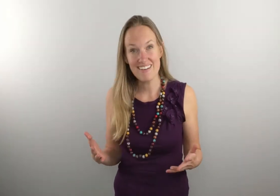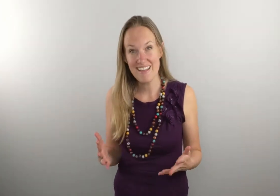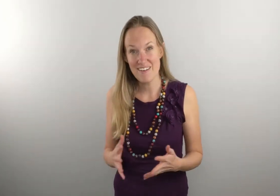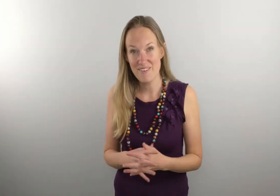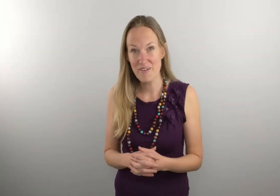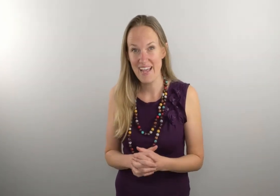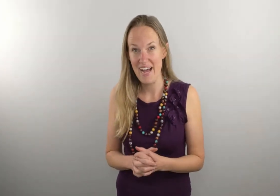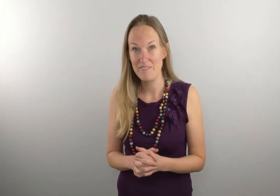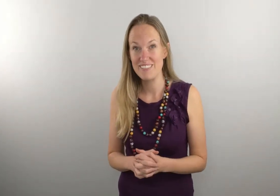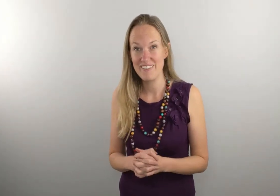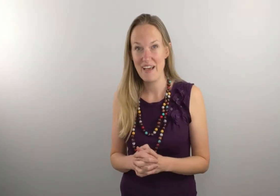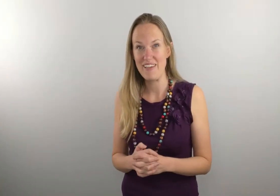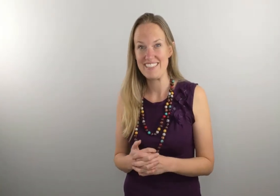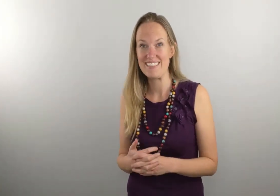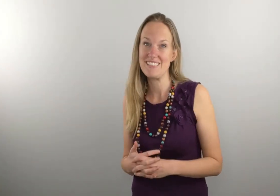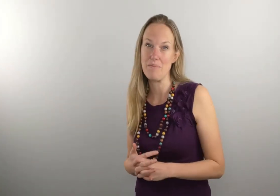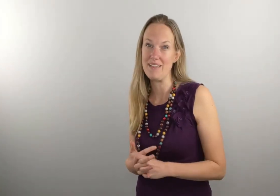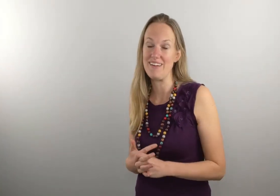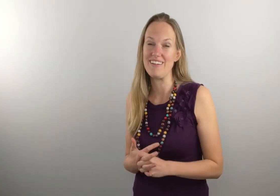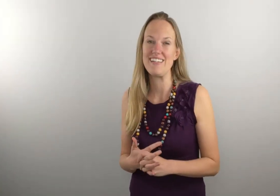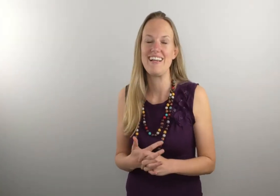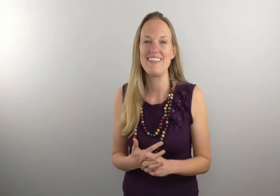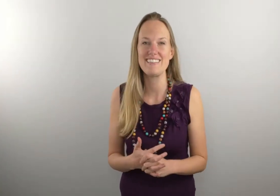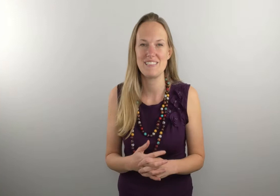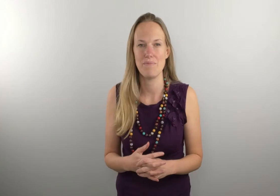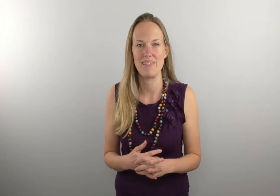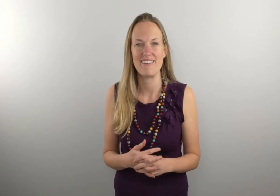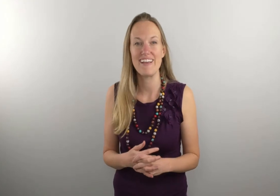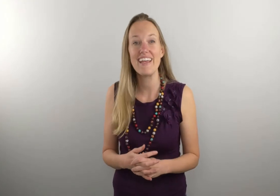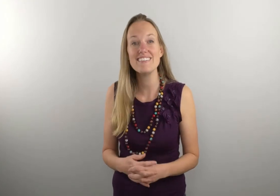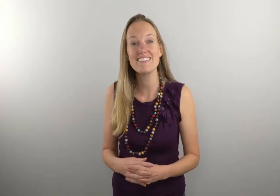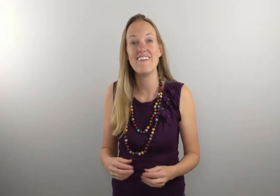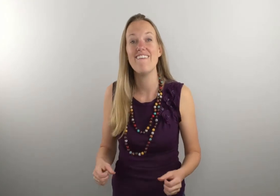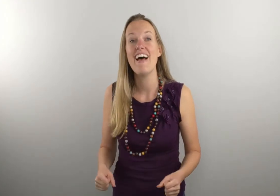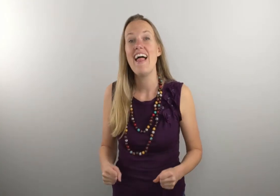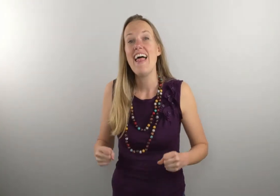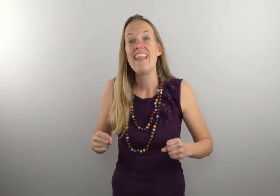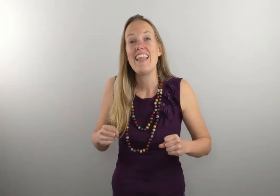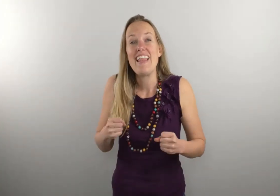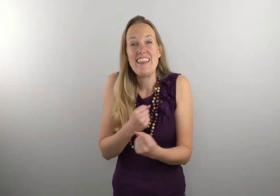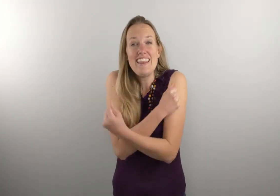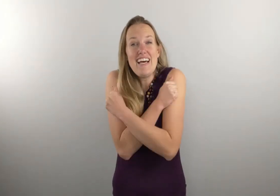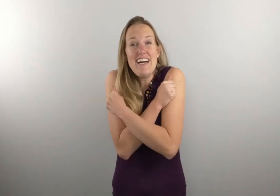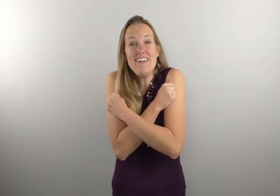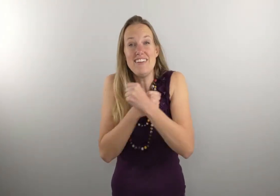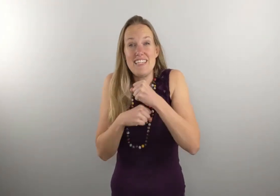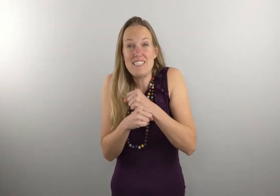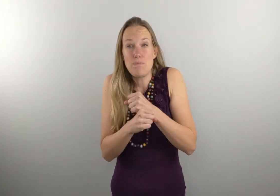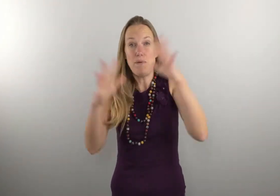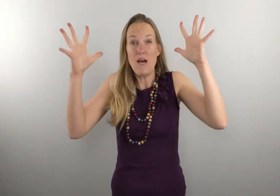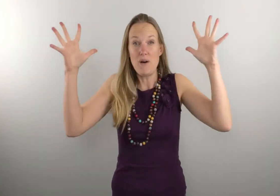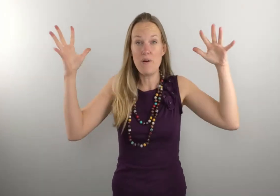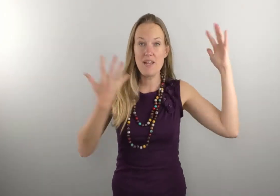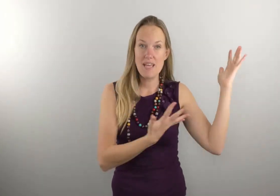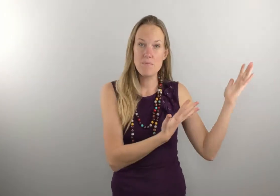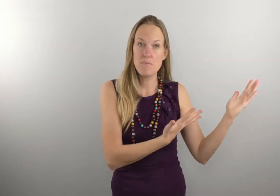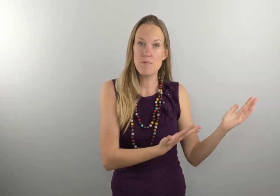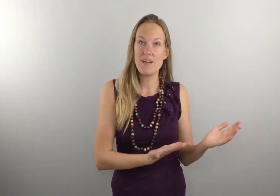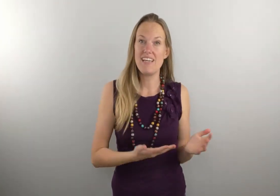lot of vocab, so that makes it a little simpler, okay? So, let love explode and bring